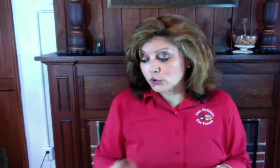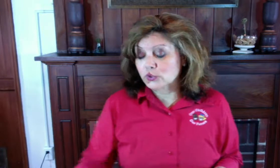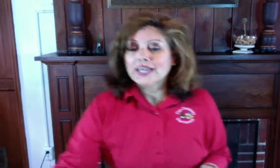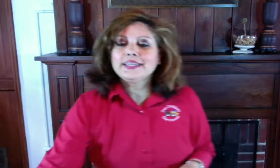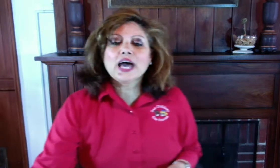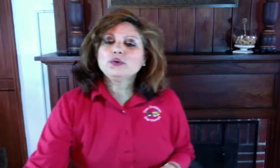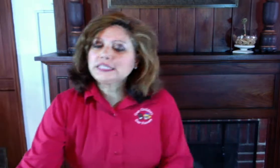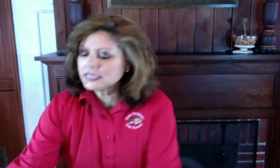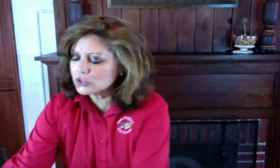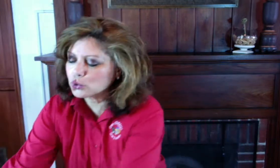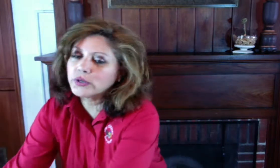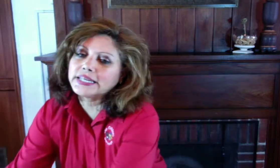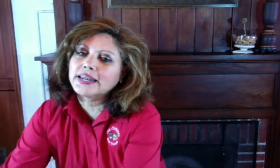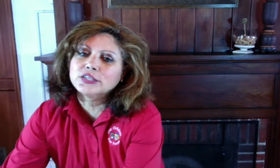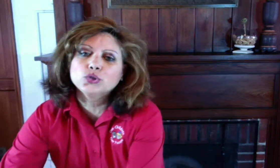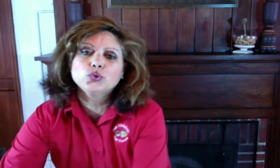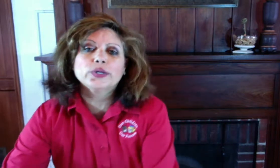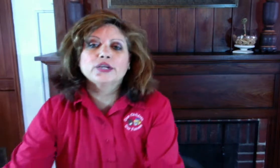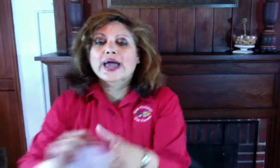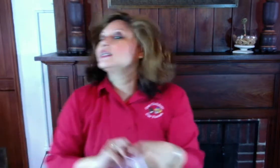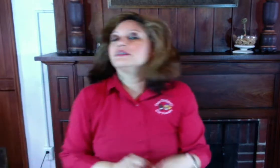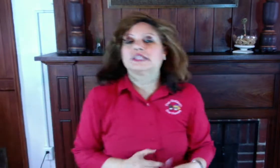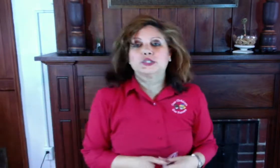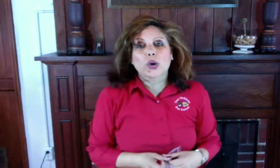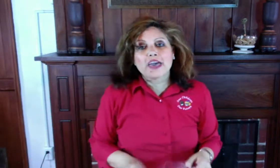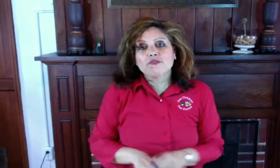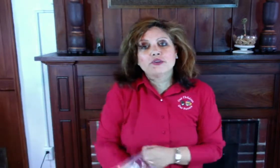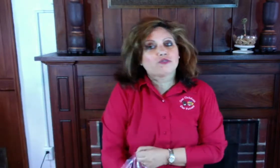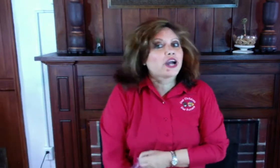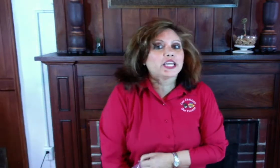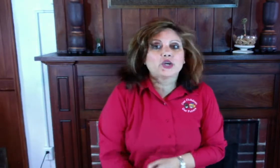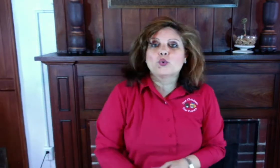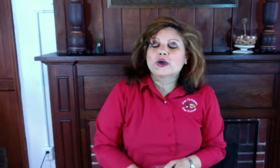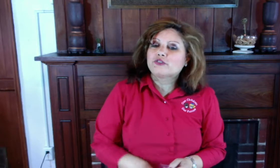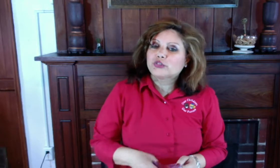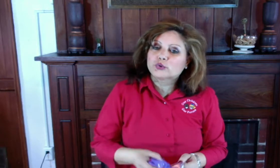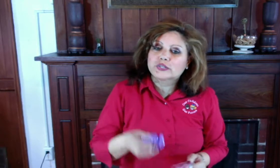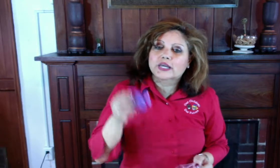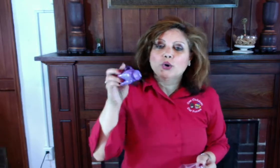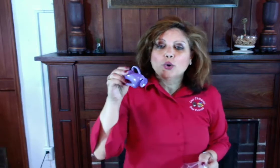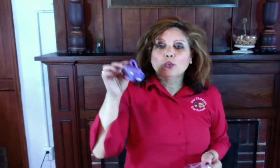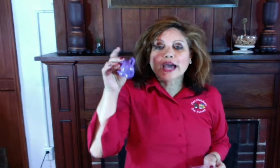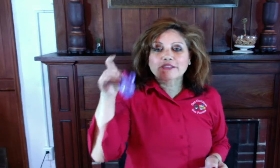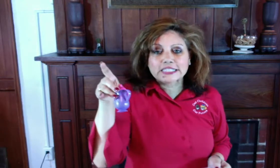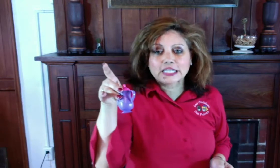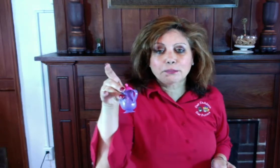manners. Now, this is a story that I like to do interactively. So every Friday or every Thursday, we have a tea